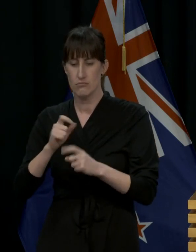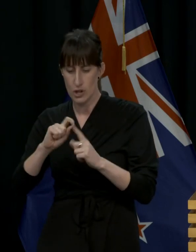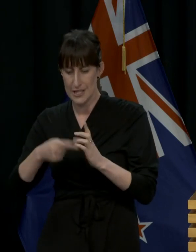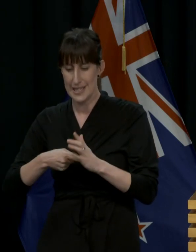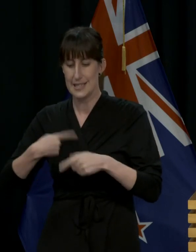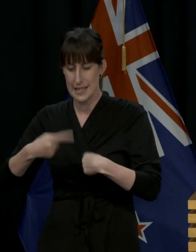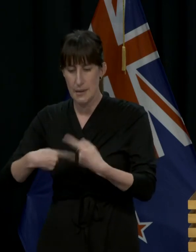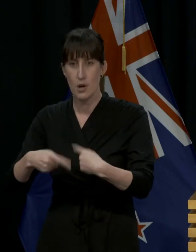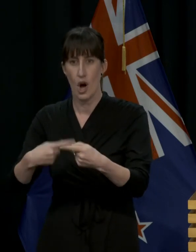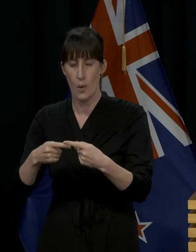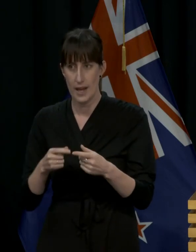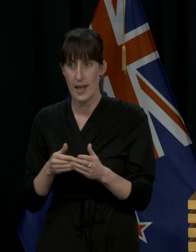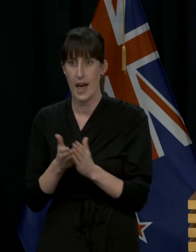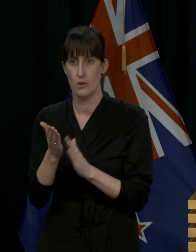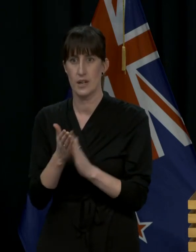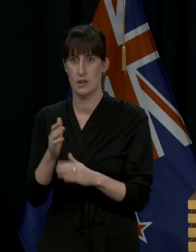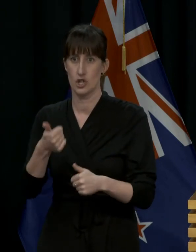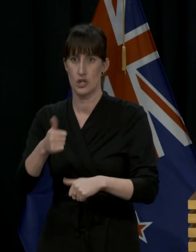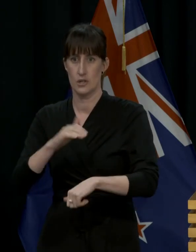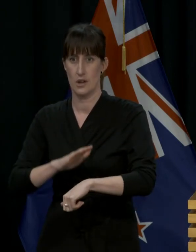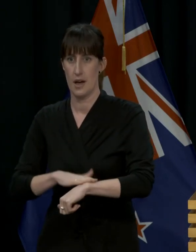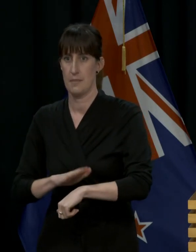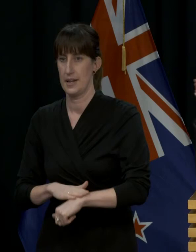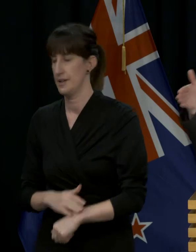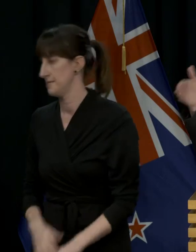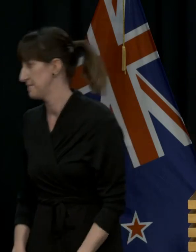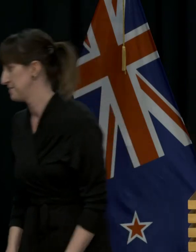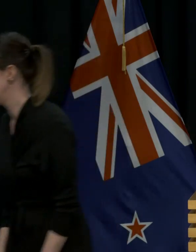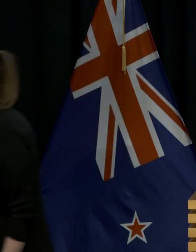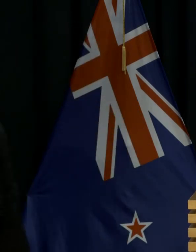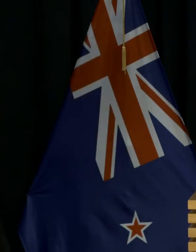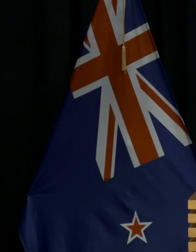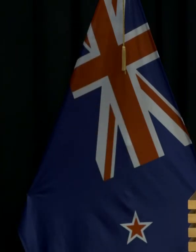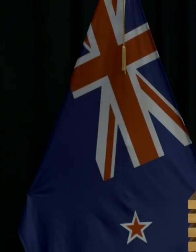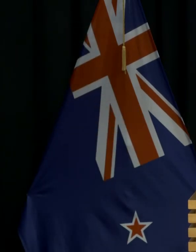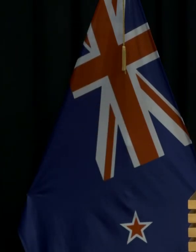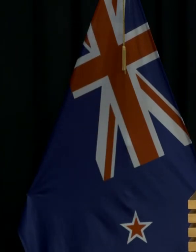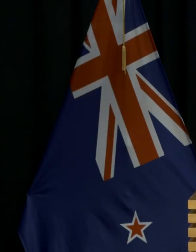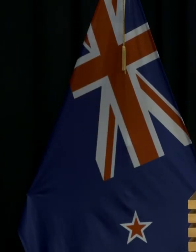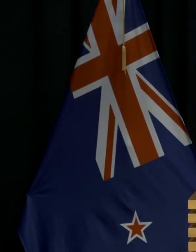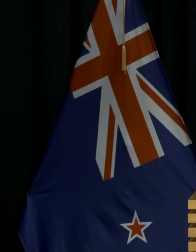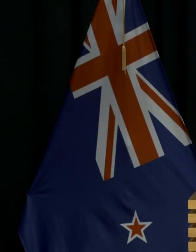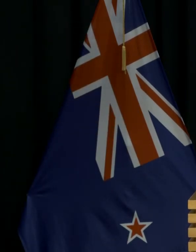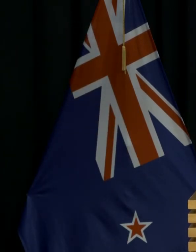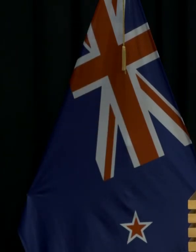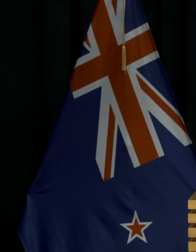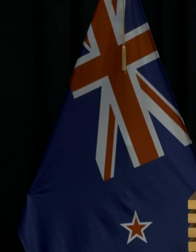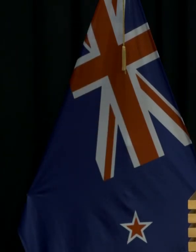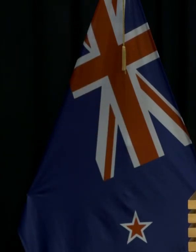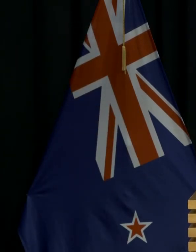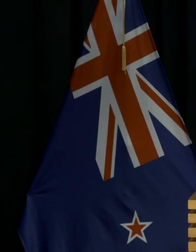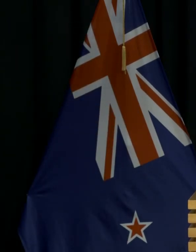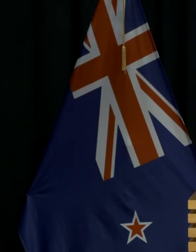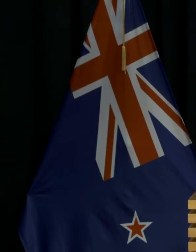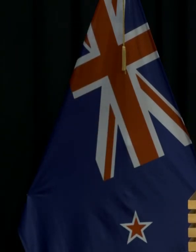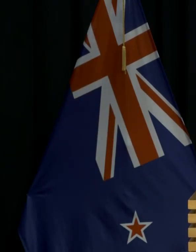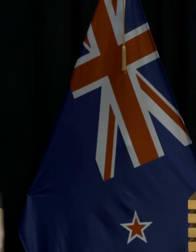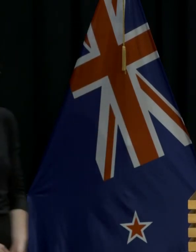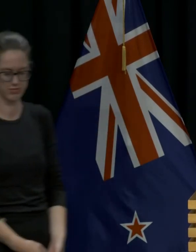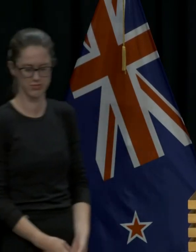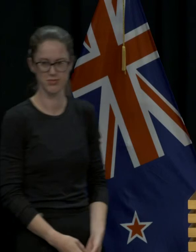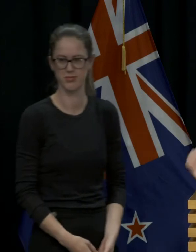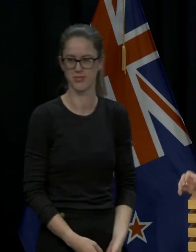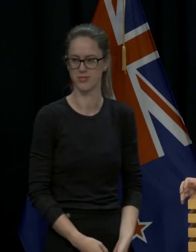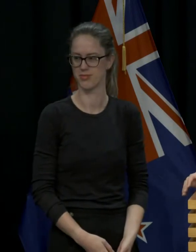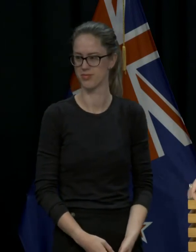we expect and in a timely way. Yes. Consider putting a Maori person in? Oh, your other question, forgive me. I'll